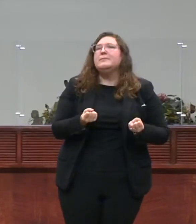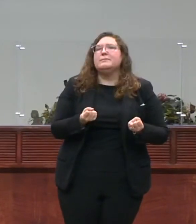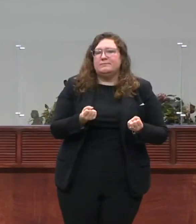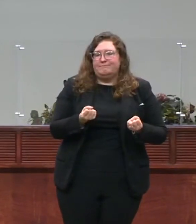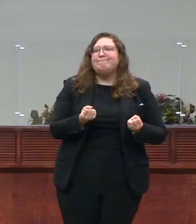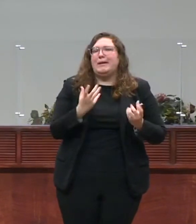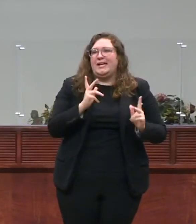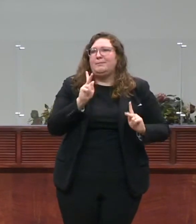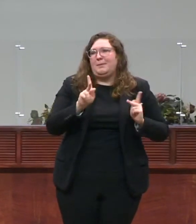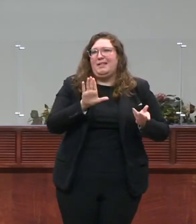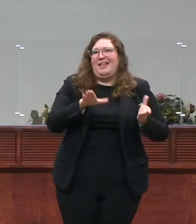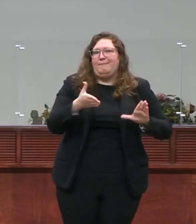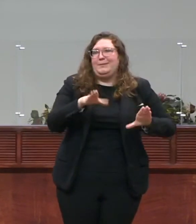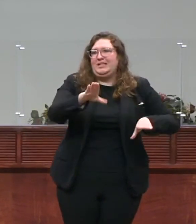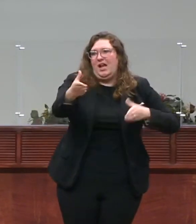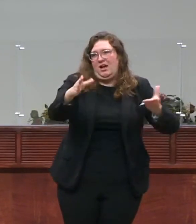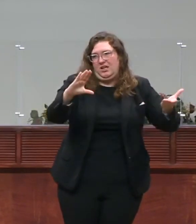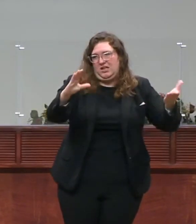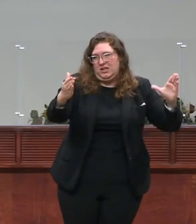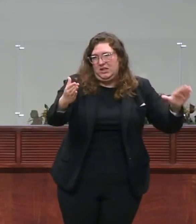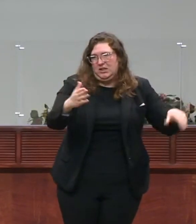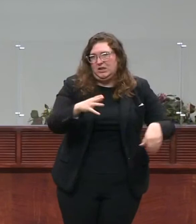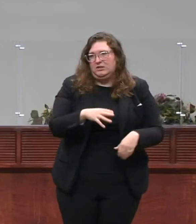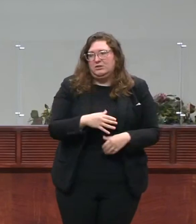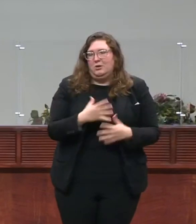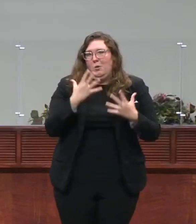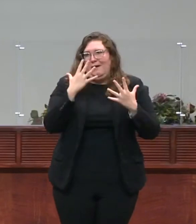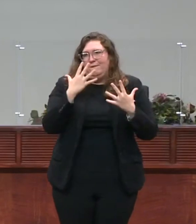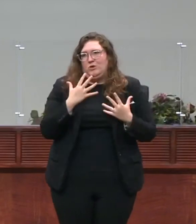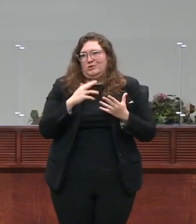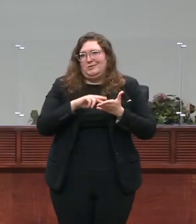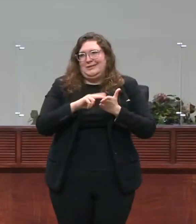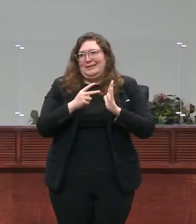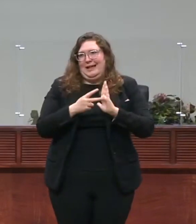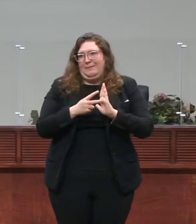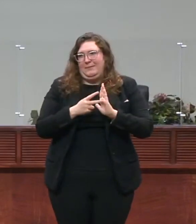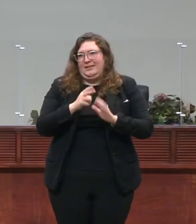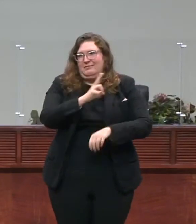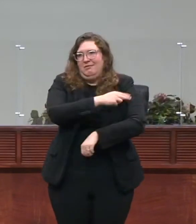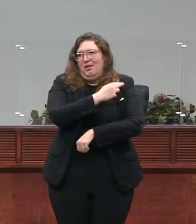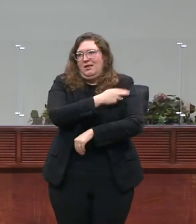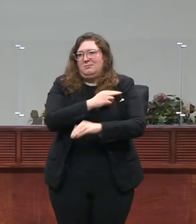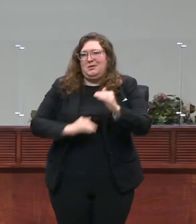deaths, and that unfortunately also provide additional space in the hospitals.